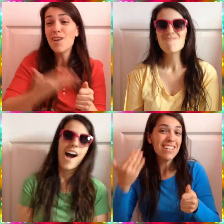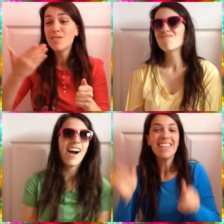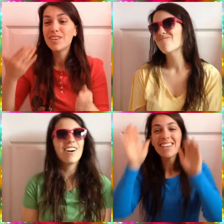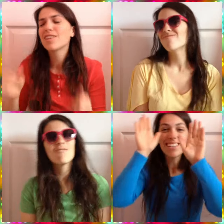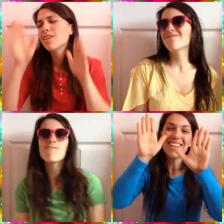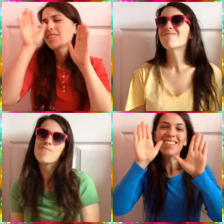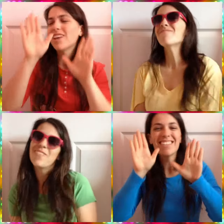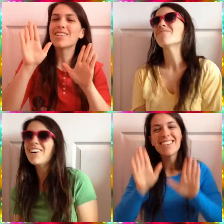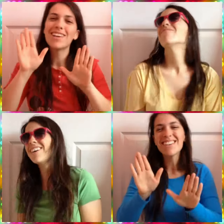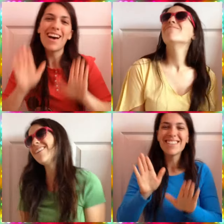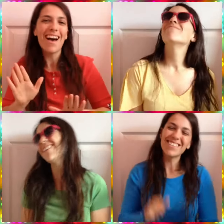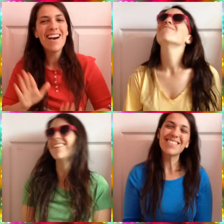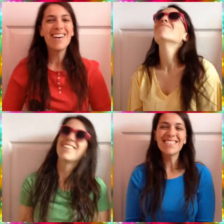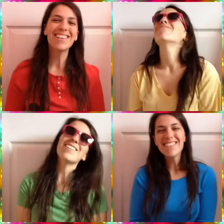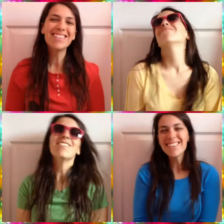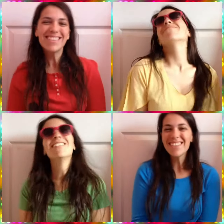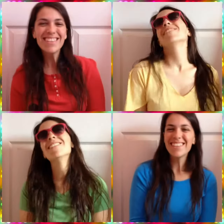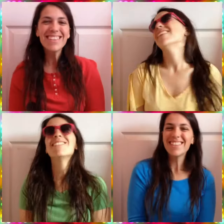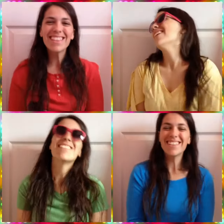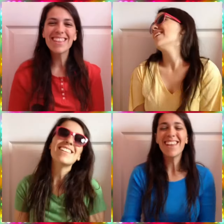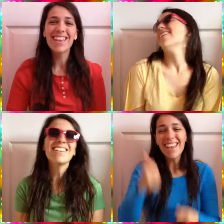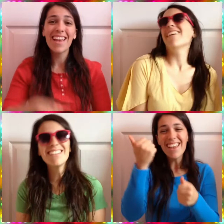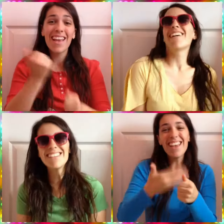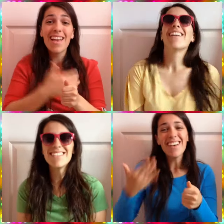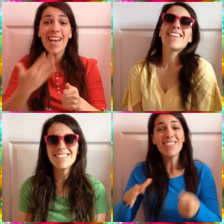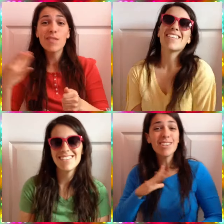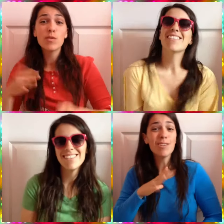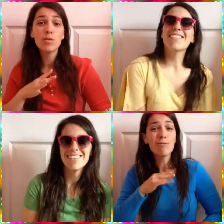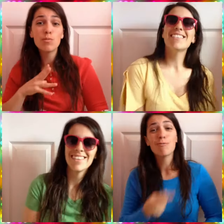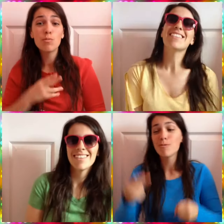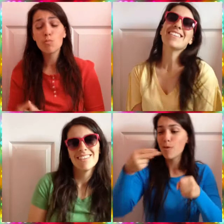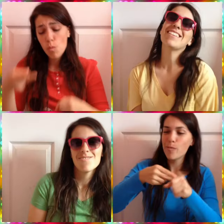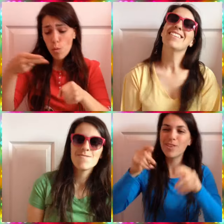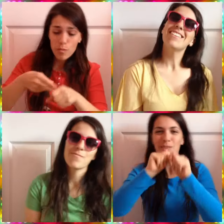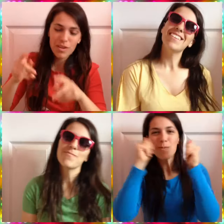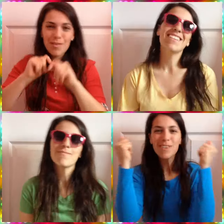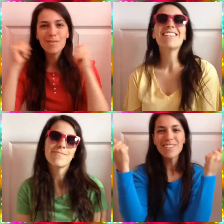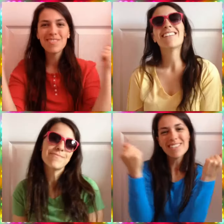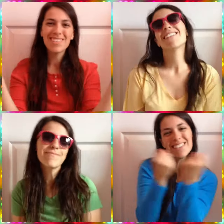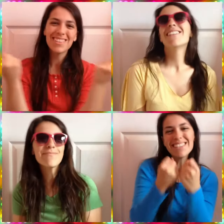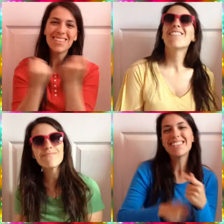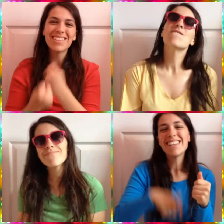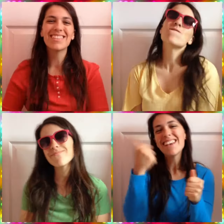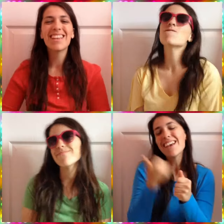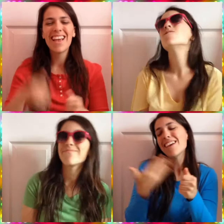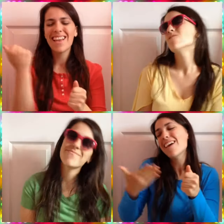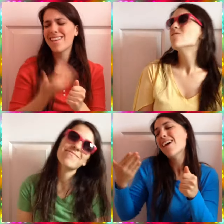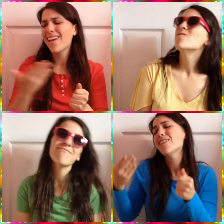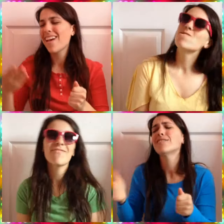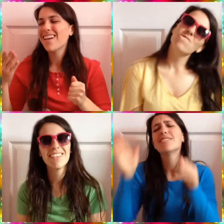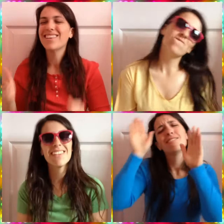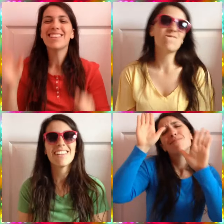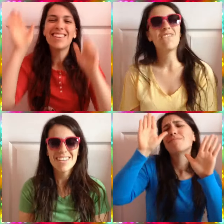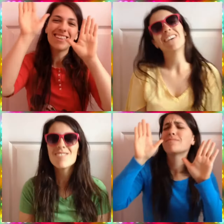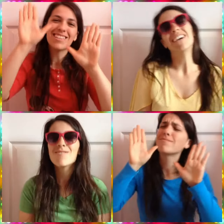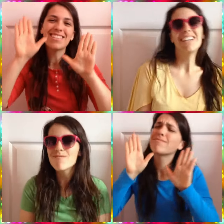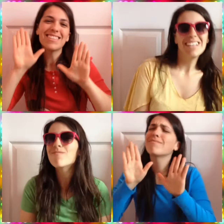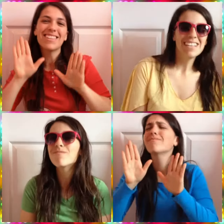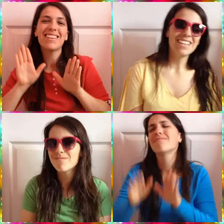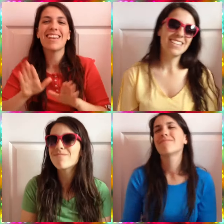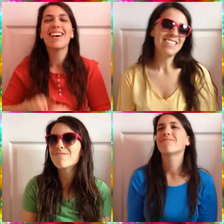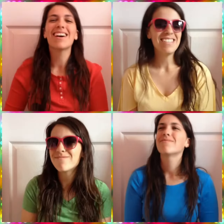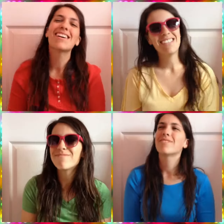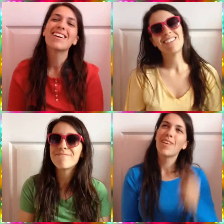Everything is awesome, everything is cool when you're part of a team Everything is